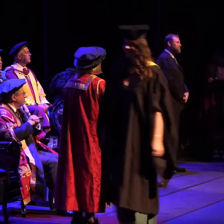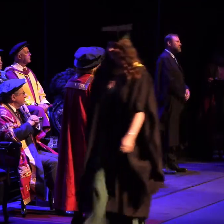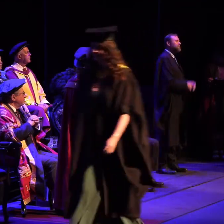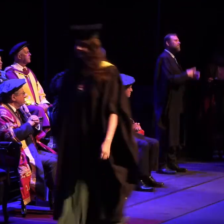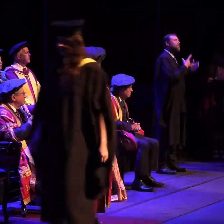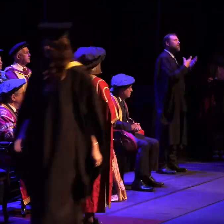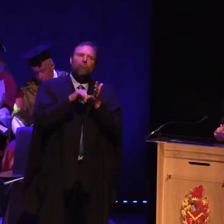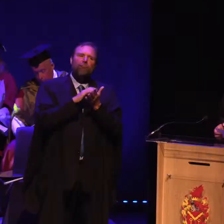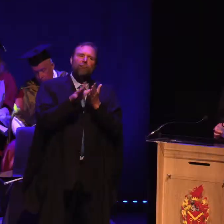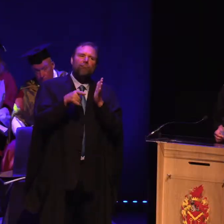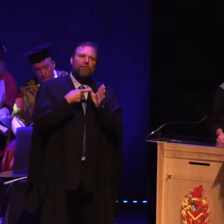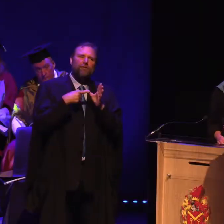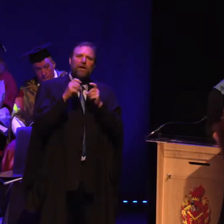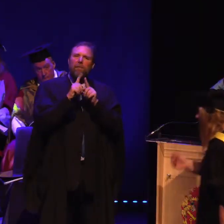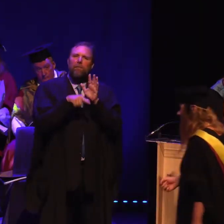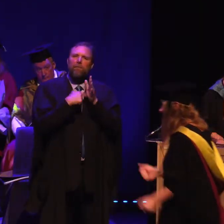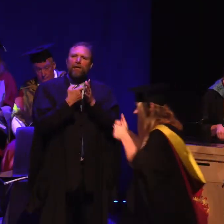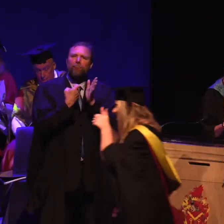Risha Kettridge Flint.